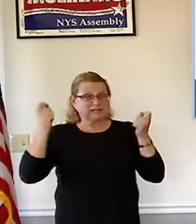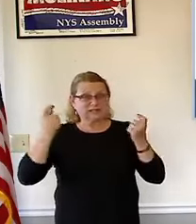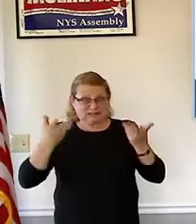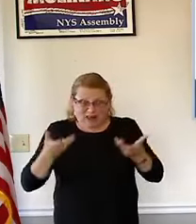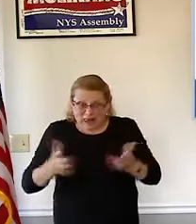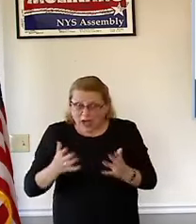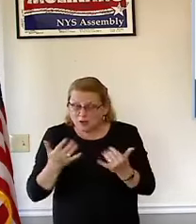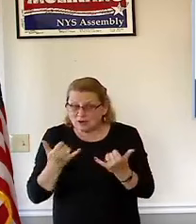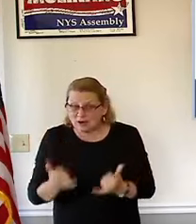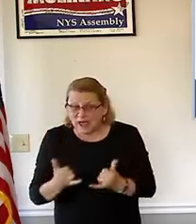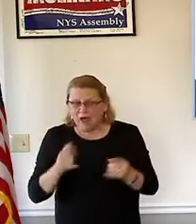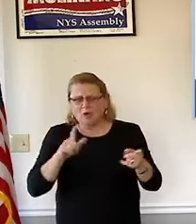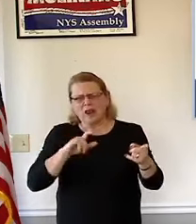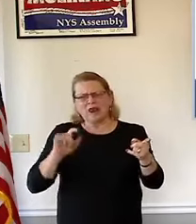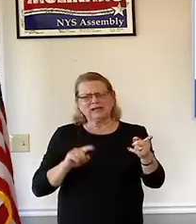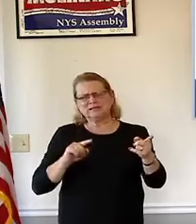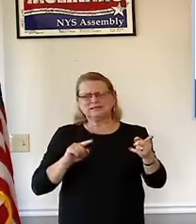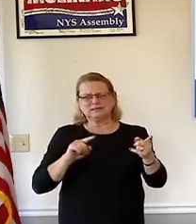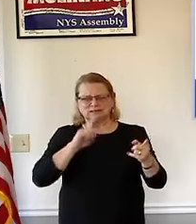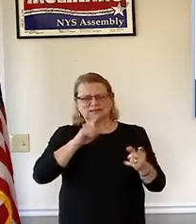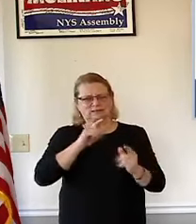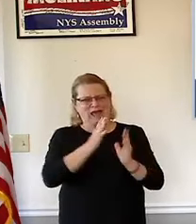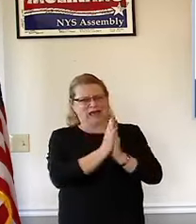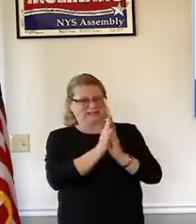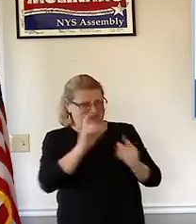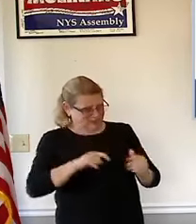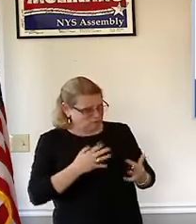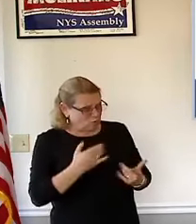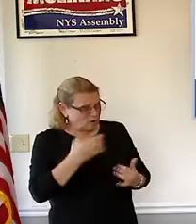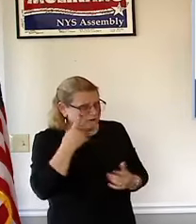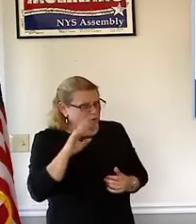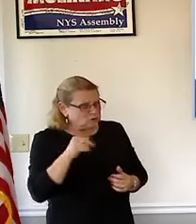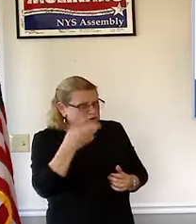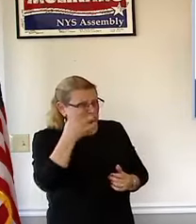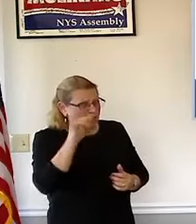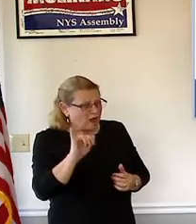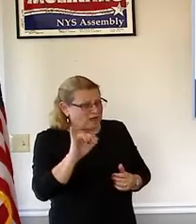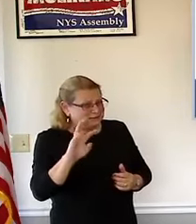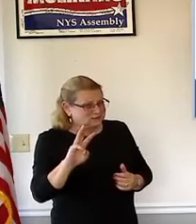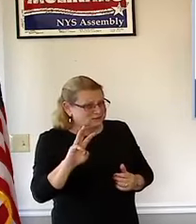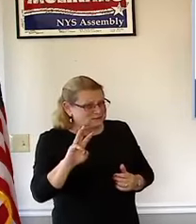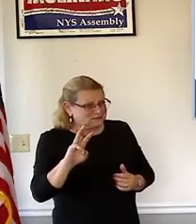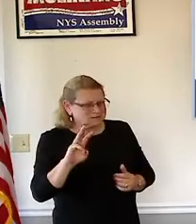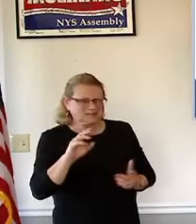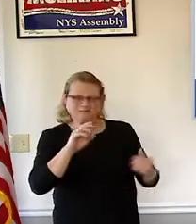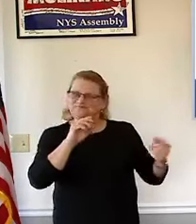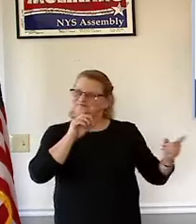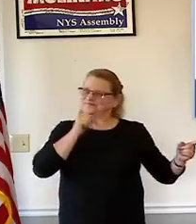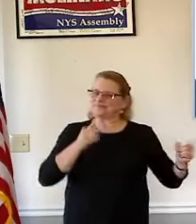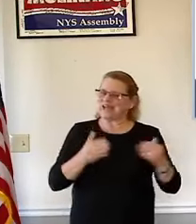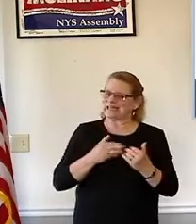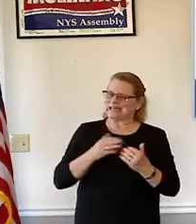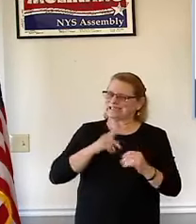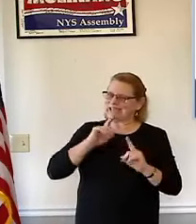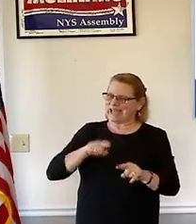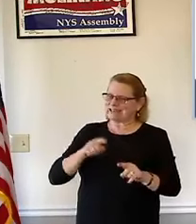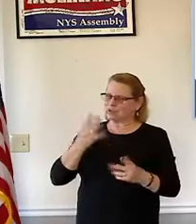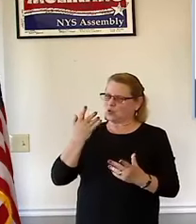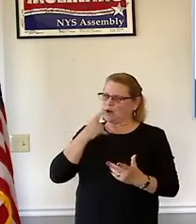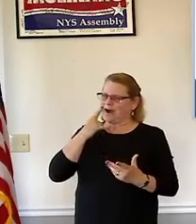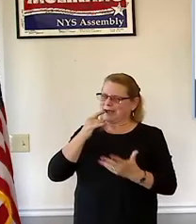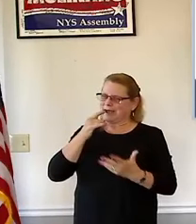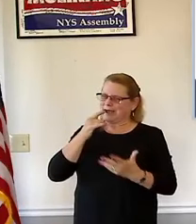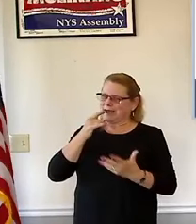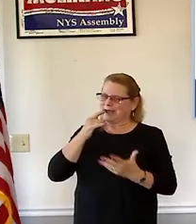wait till July 6th? That's not an easy answer, I think, because there were competing guidance. But go ahead, Ron